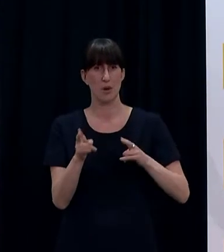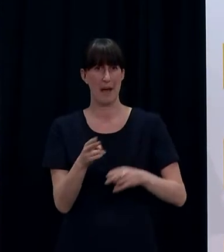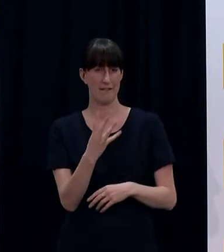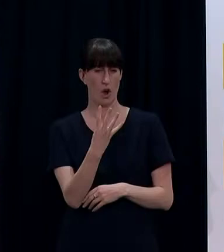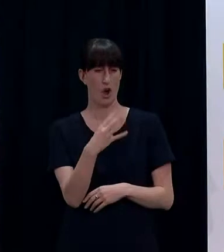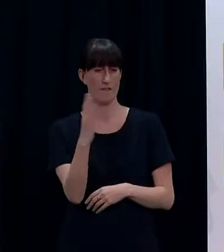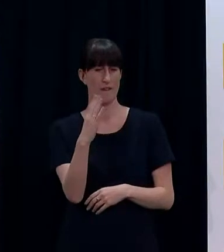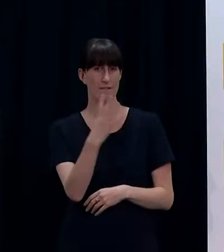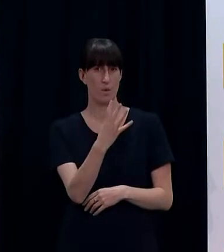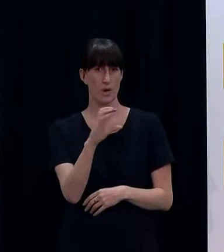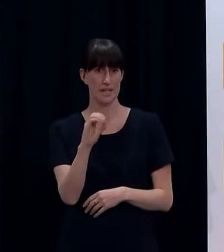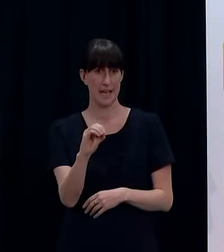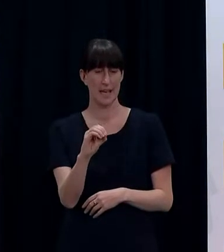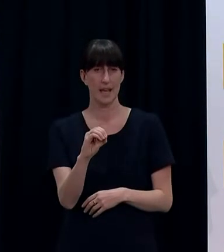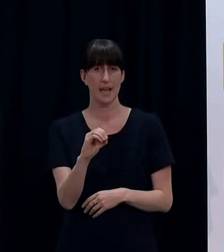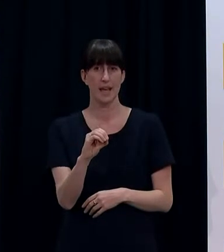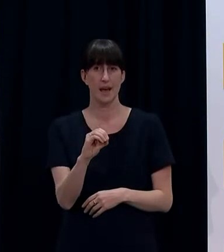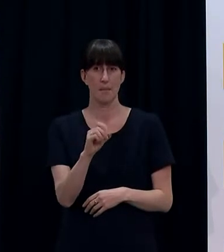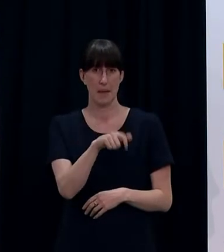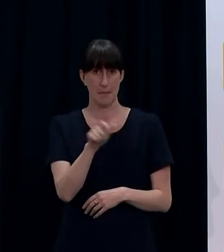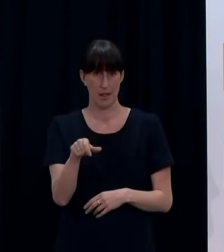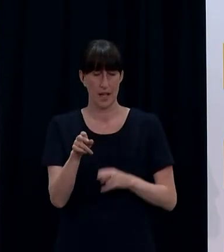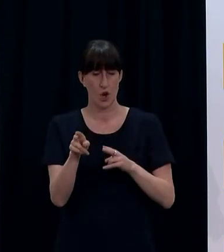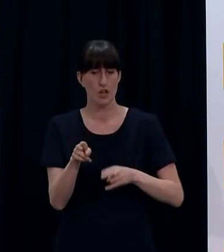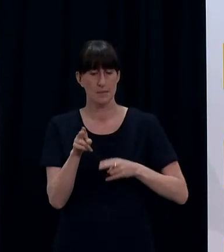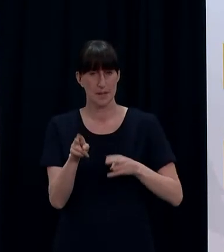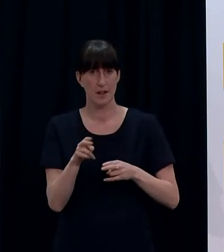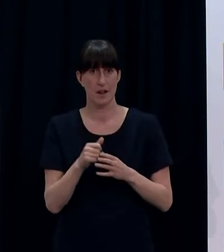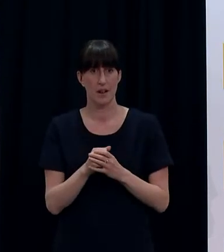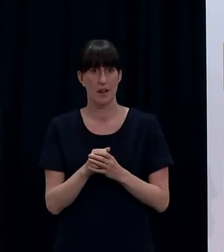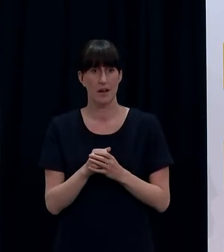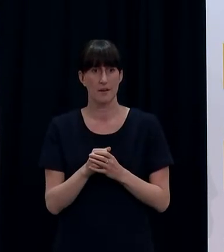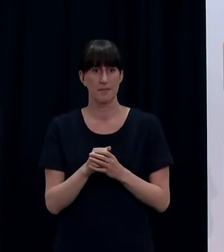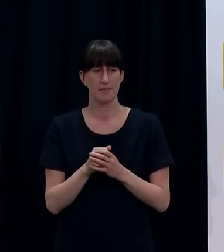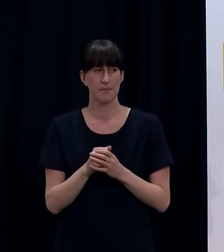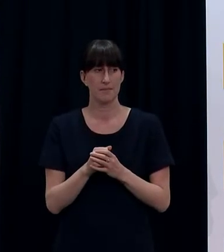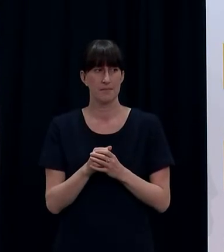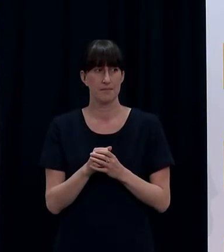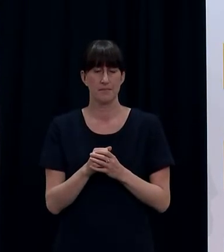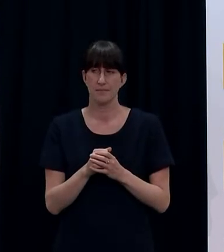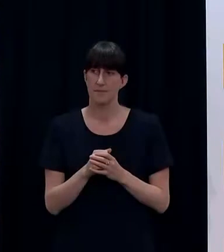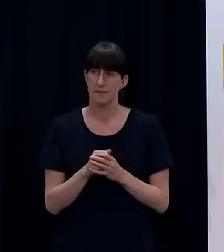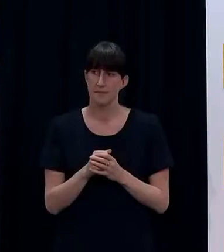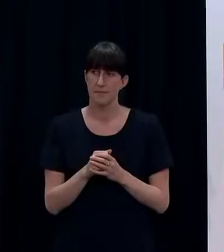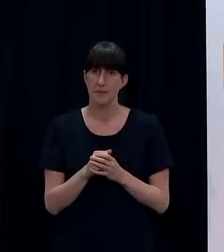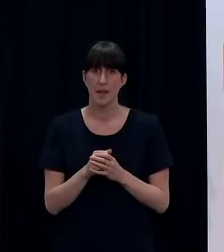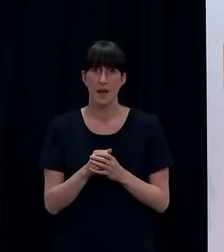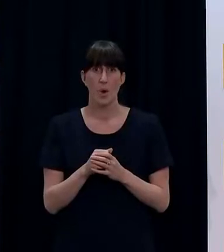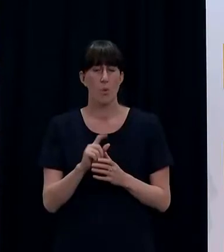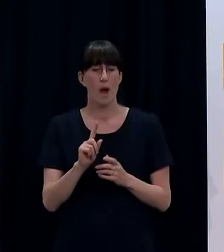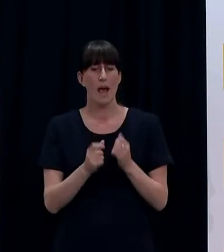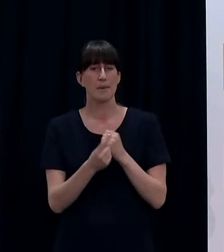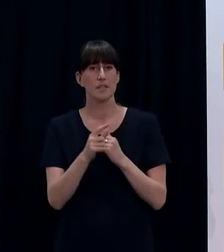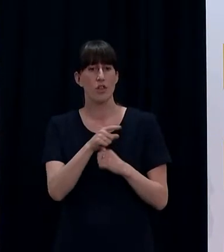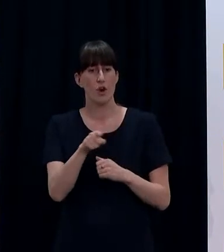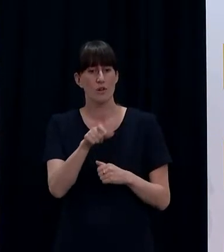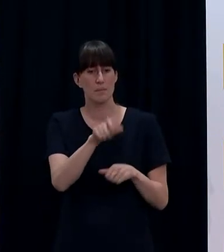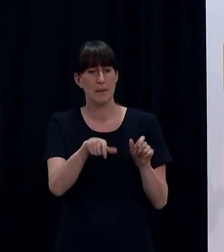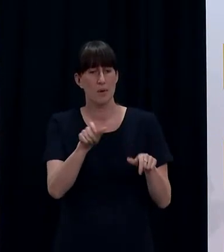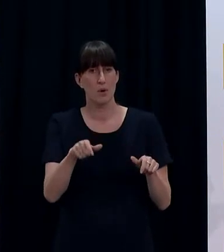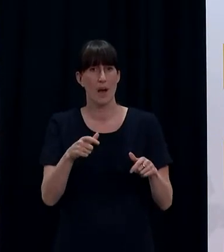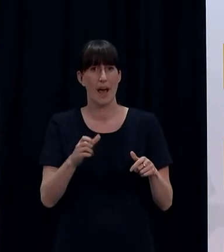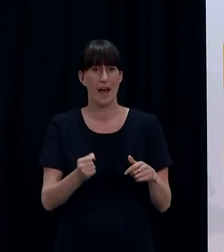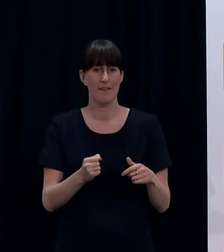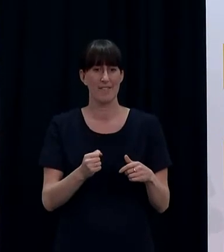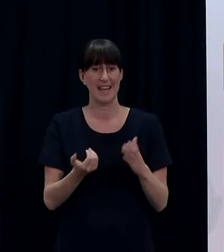requirements for clinicians looking after them, like they can't obviously have a lot of health issues themselves or have children. So considering all